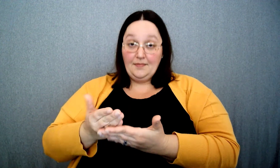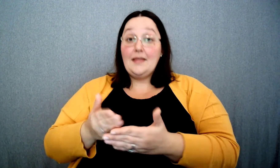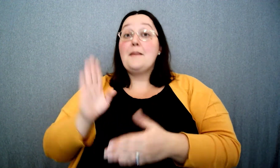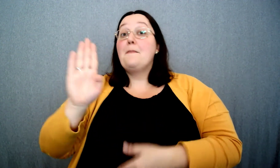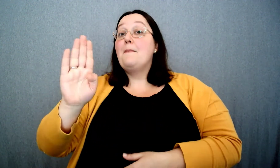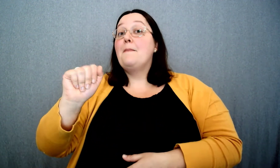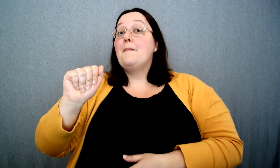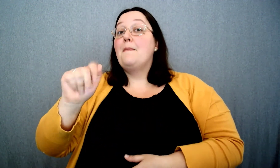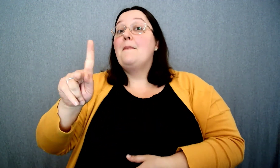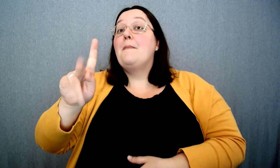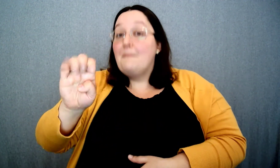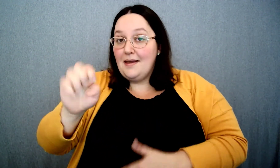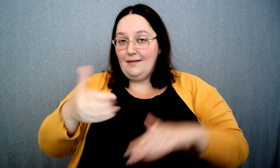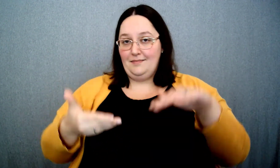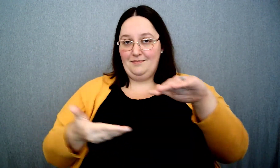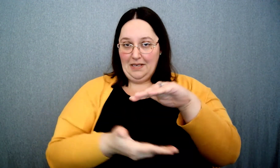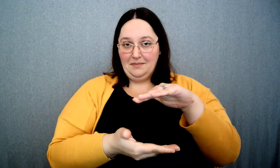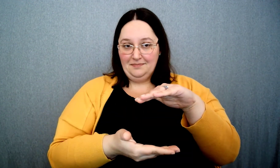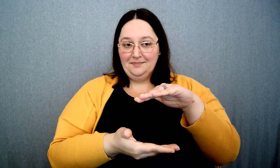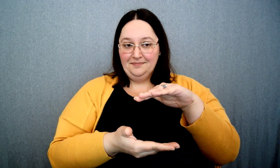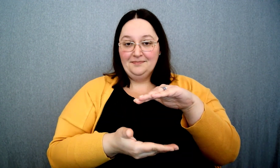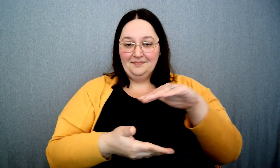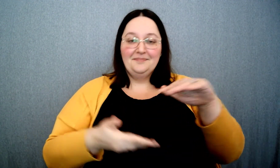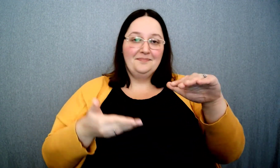Bake, on the other hand, is signed this way.